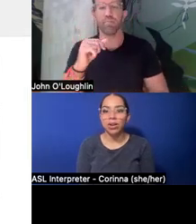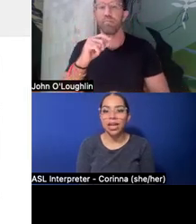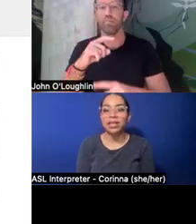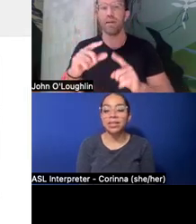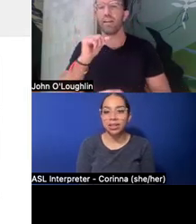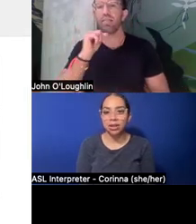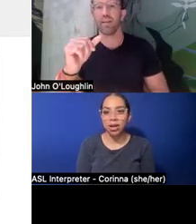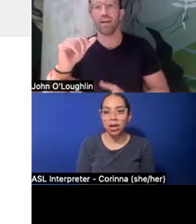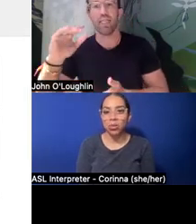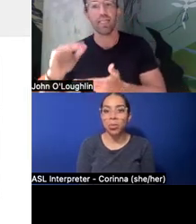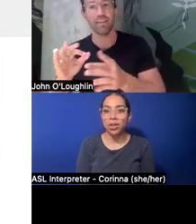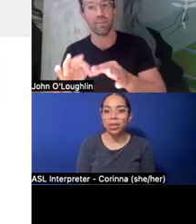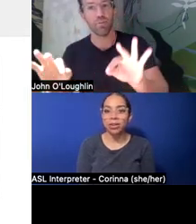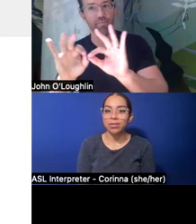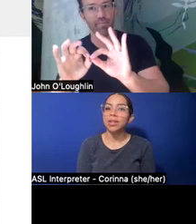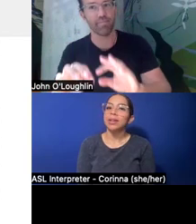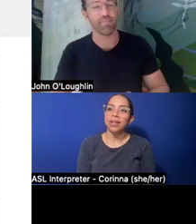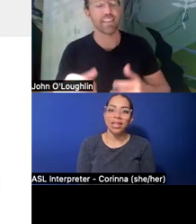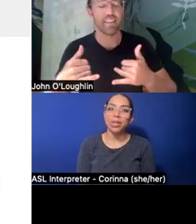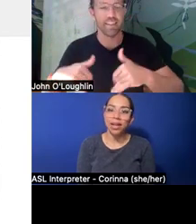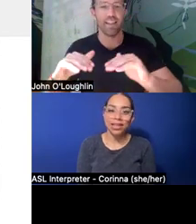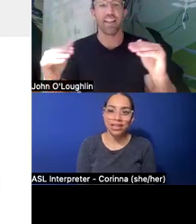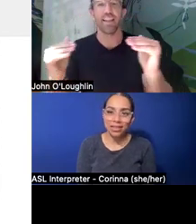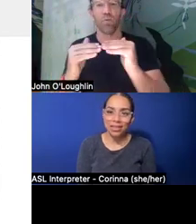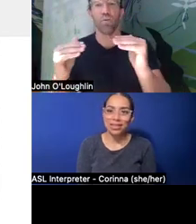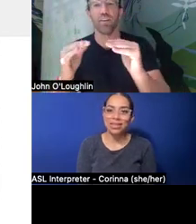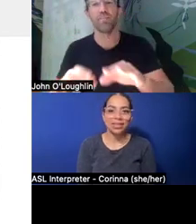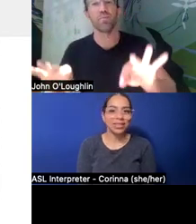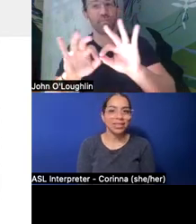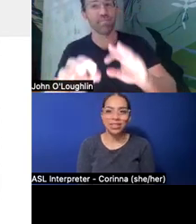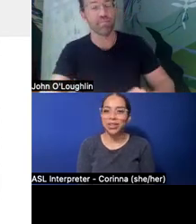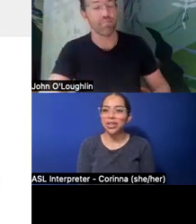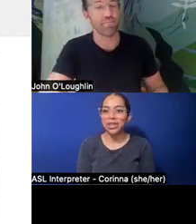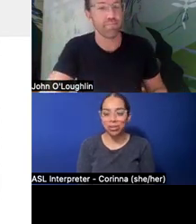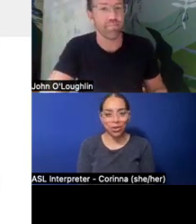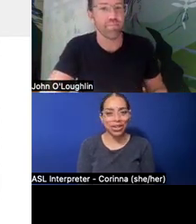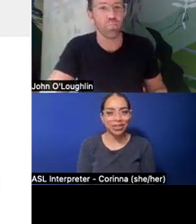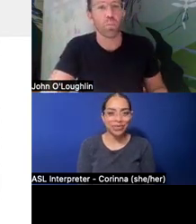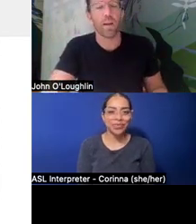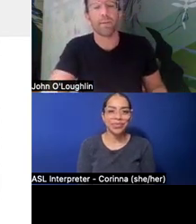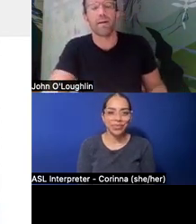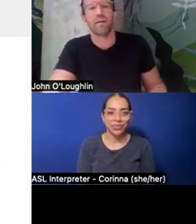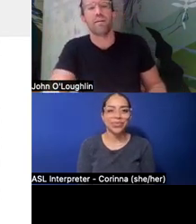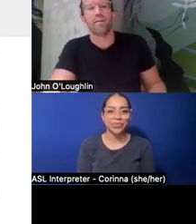And so now, lastly, one more thing. Last but not least, it's still equally important.